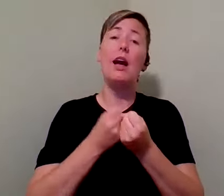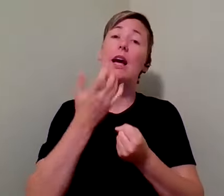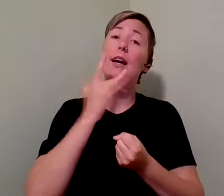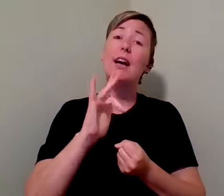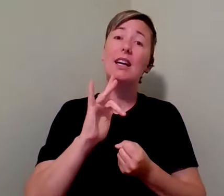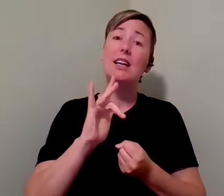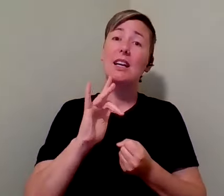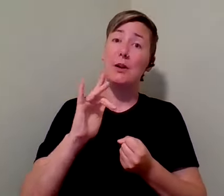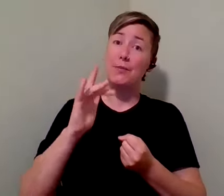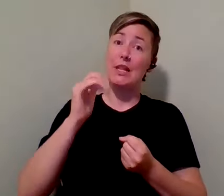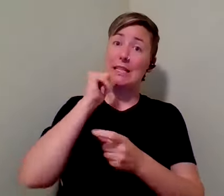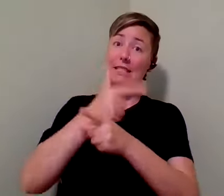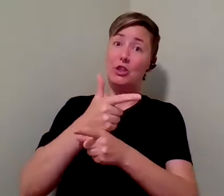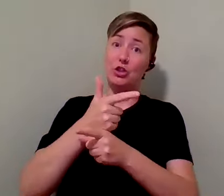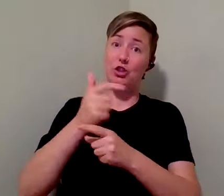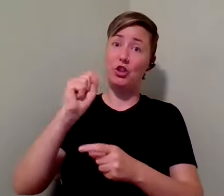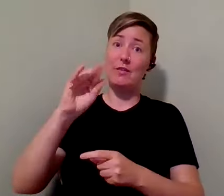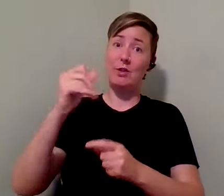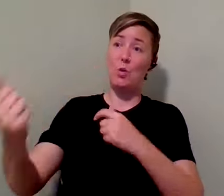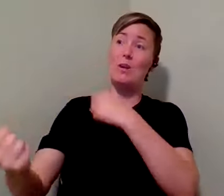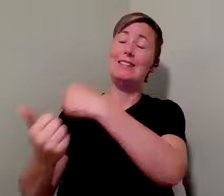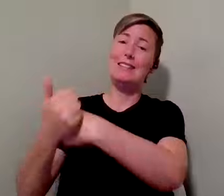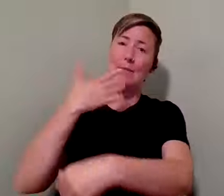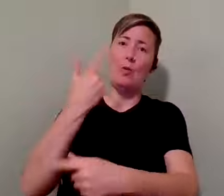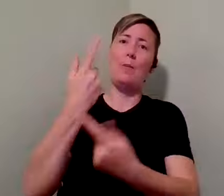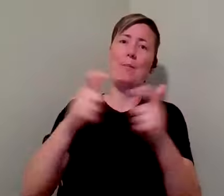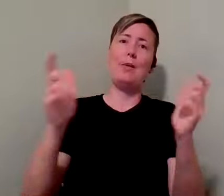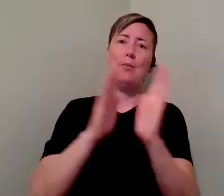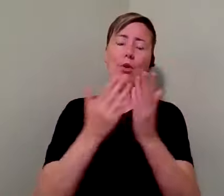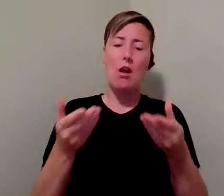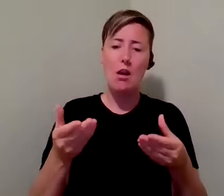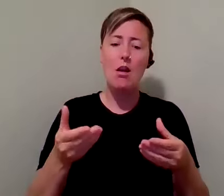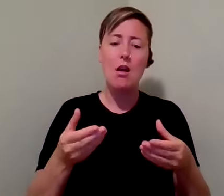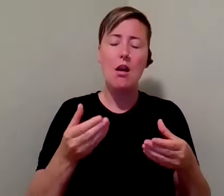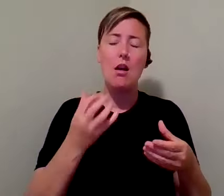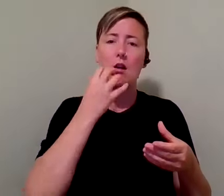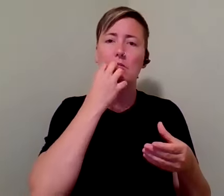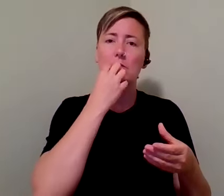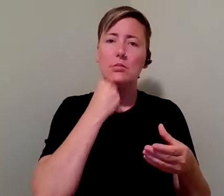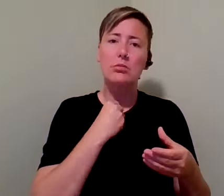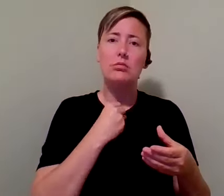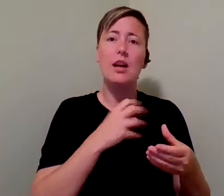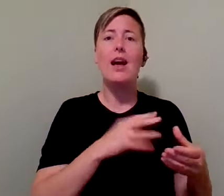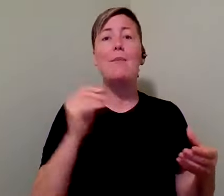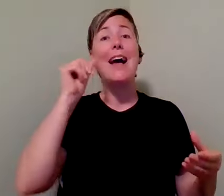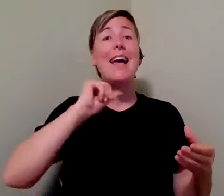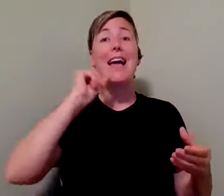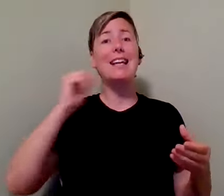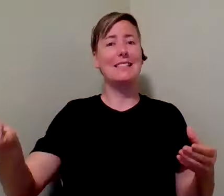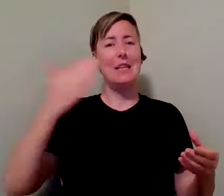San Francisco. And my aunt in Australia sent me some speaker tapes of these 2 American guys who were talking